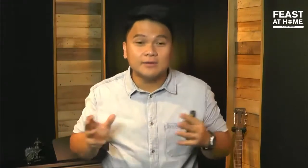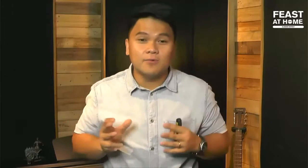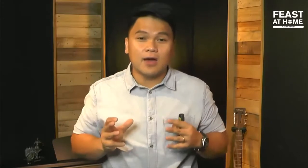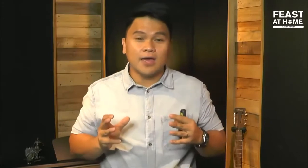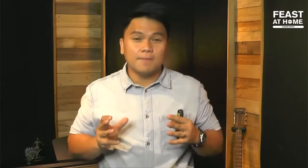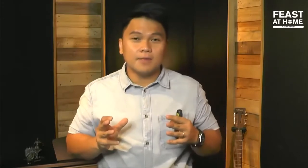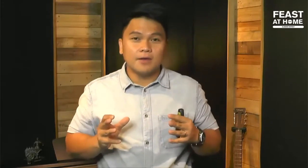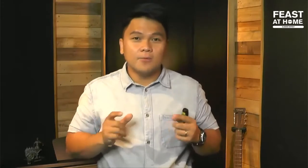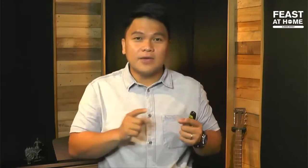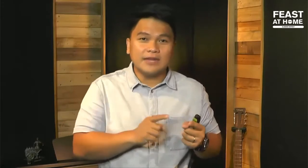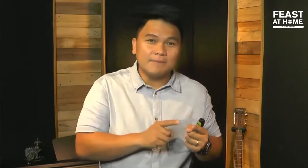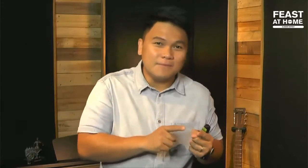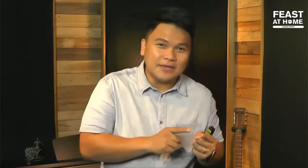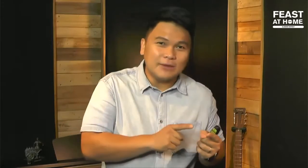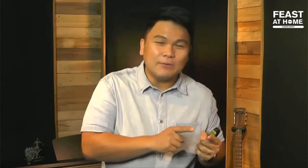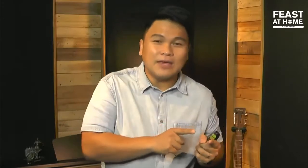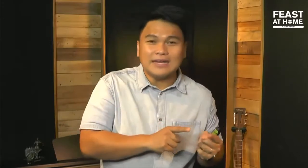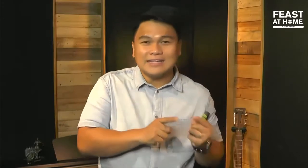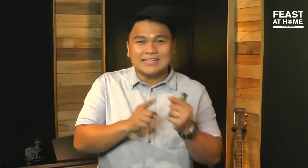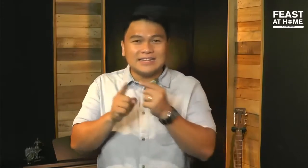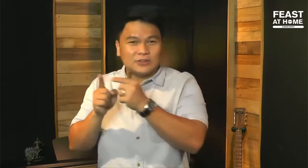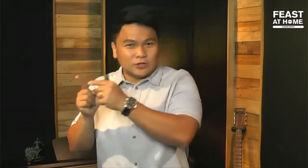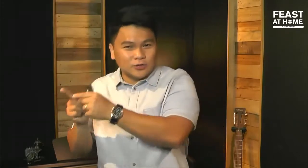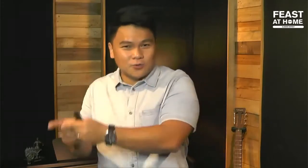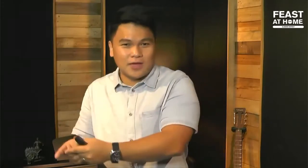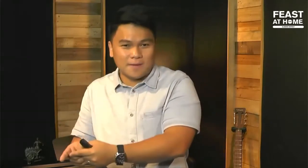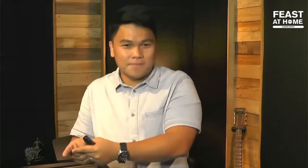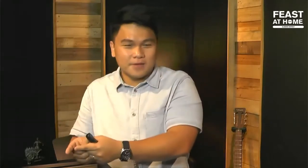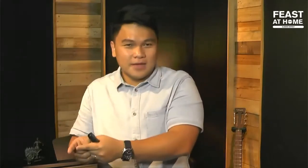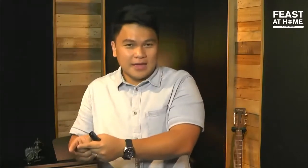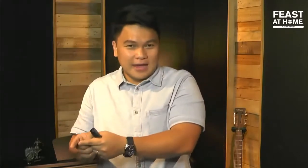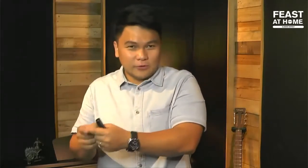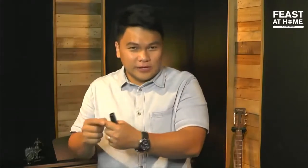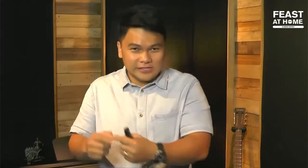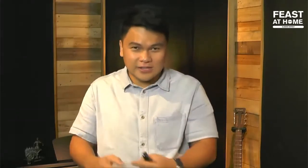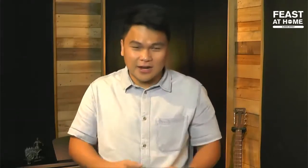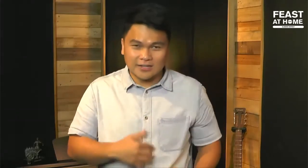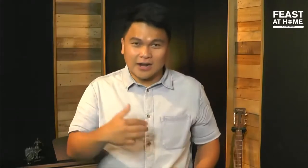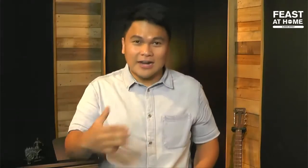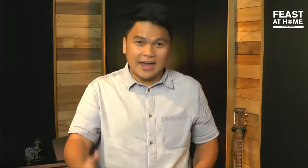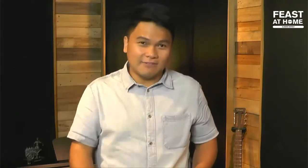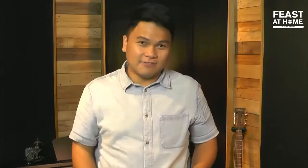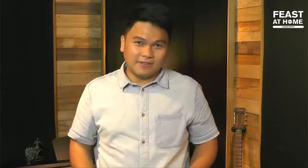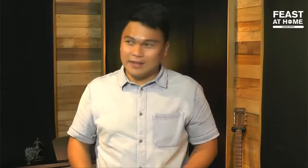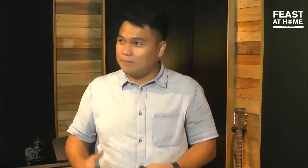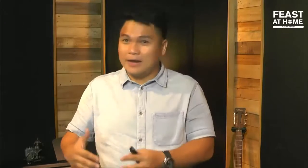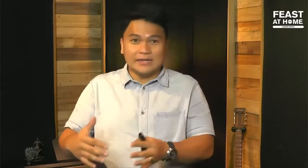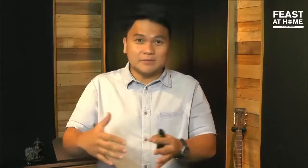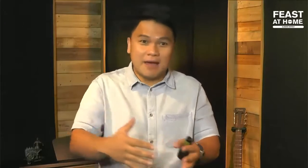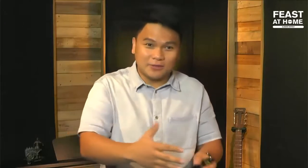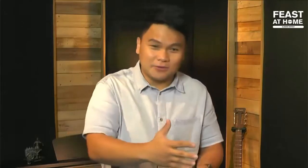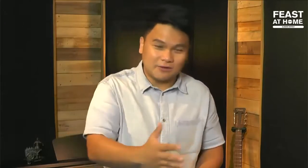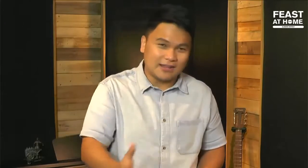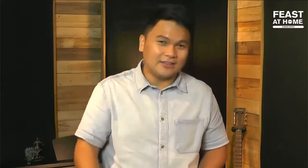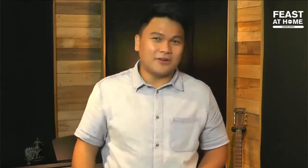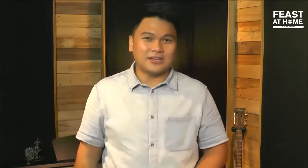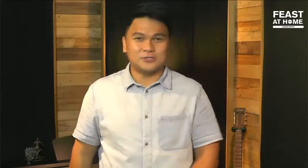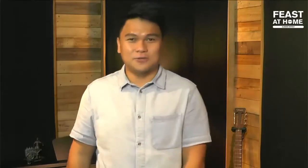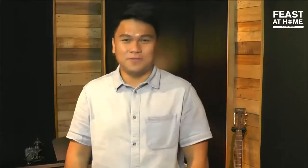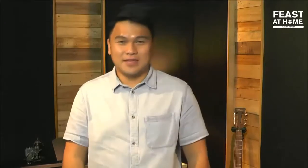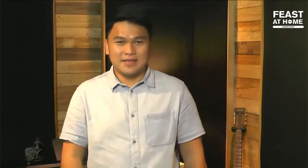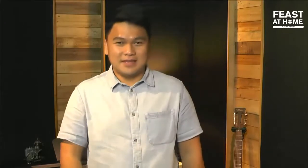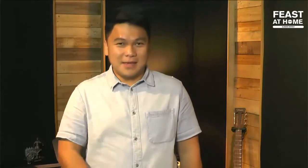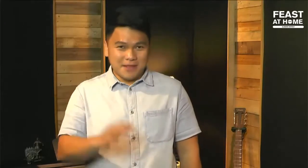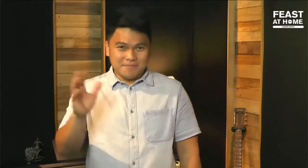na tayo sa buhay, we can instantly turn to Him and restart our life and bring us back to the right